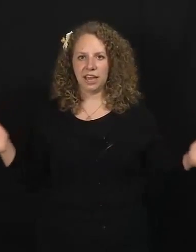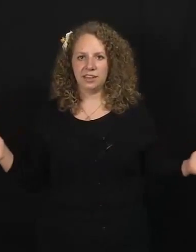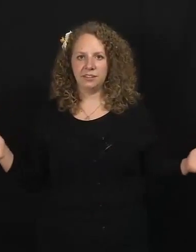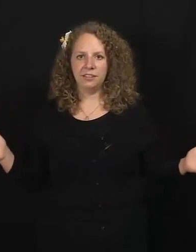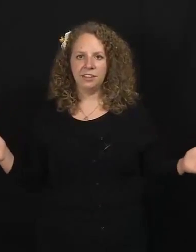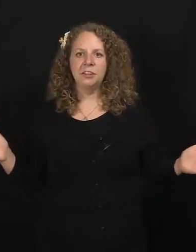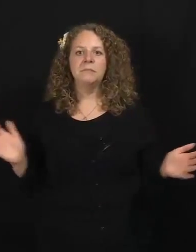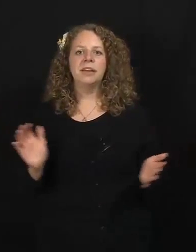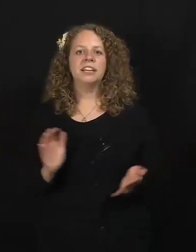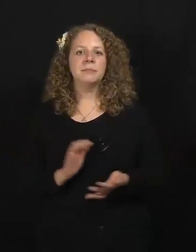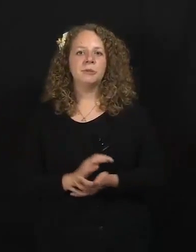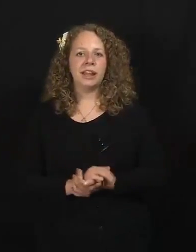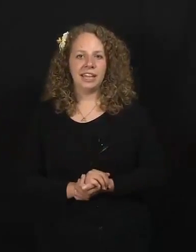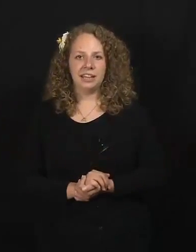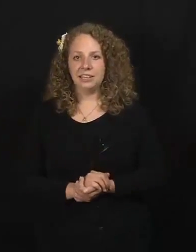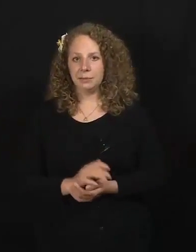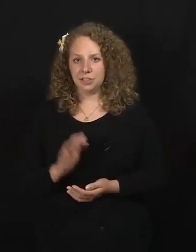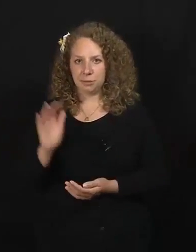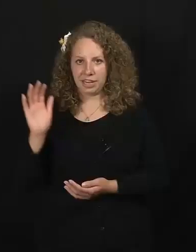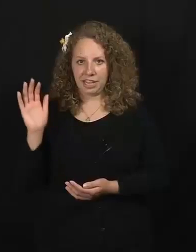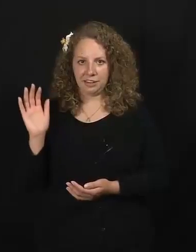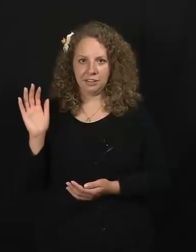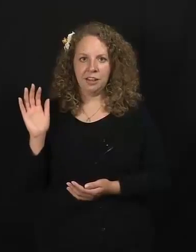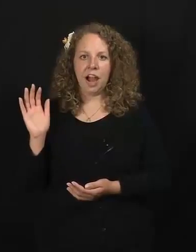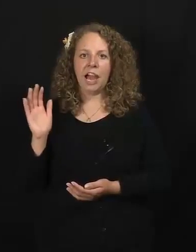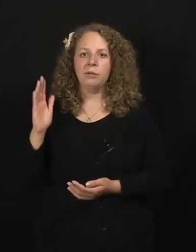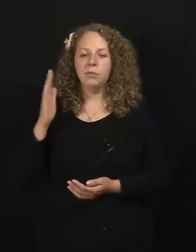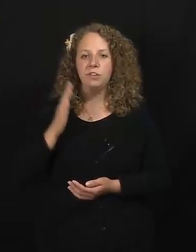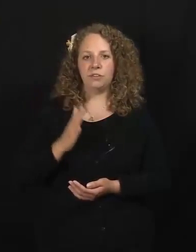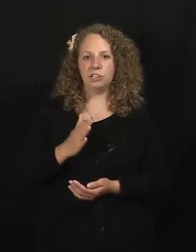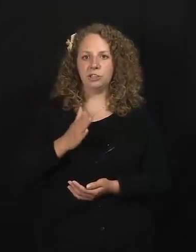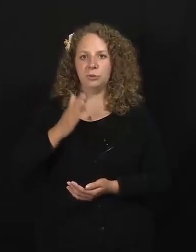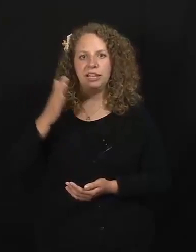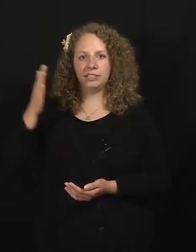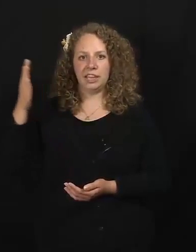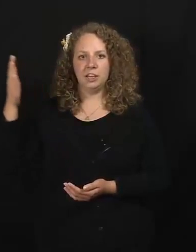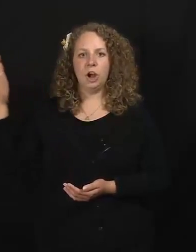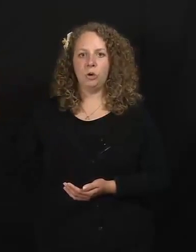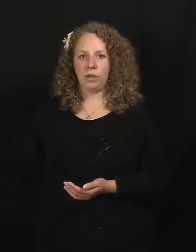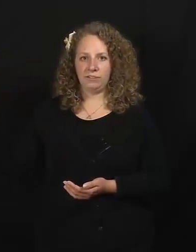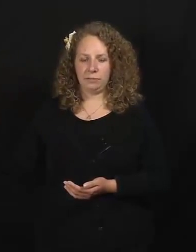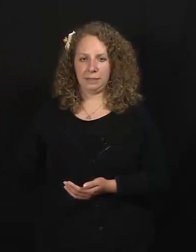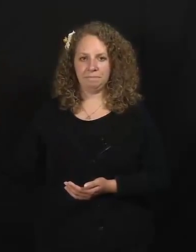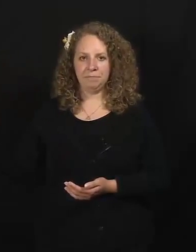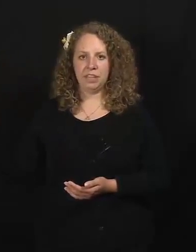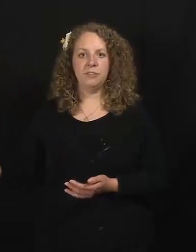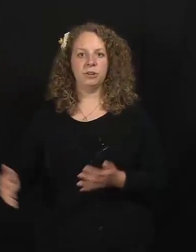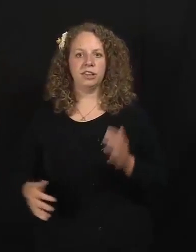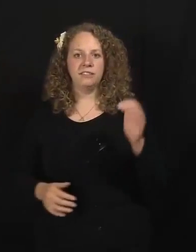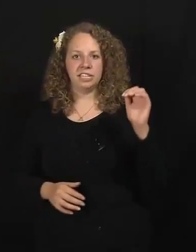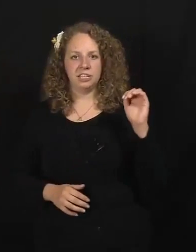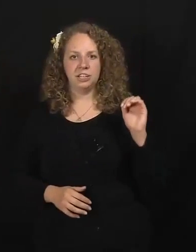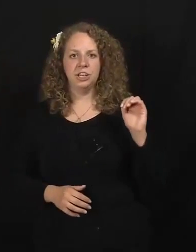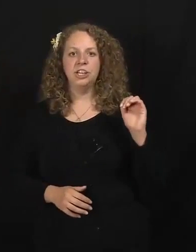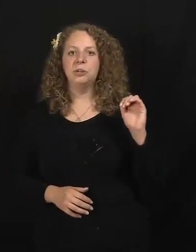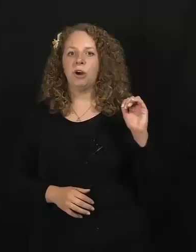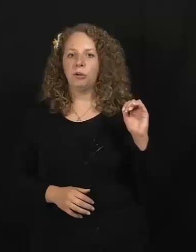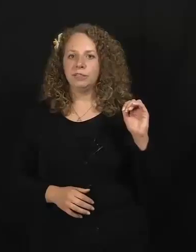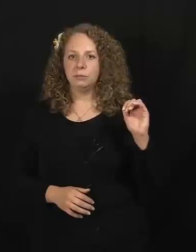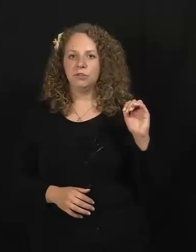outside. Because my right hand is my dominant hand, I will move over to the right side away from me. If you are left-handed, you will always move